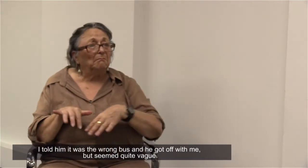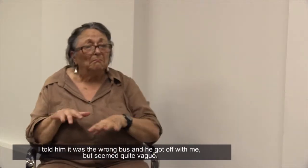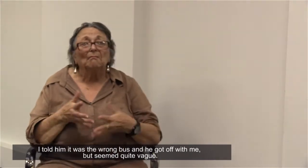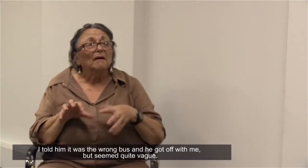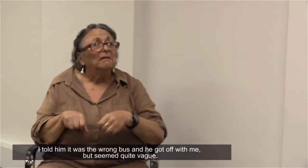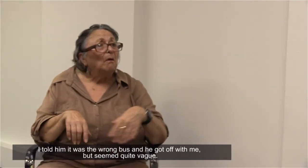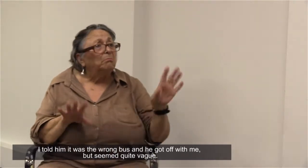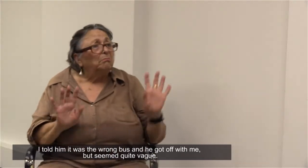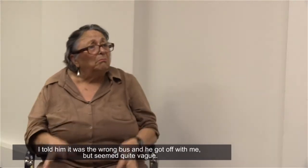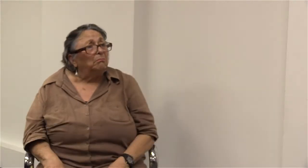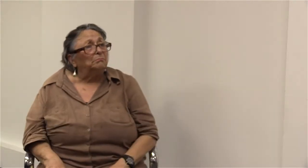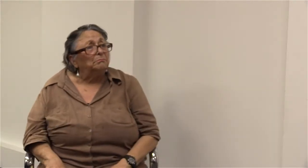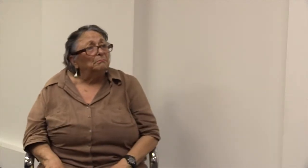seemed quite vague.